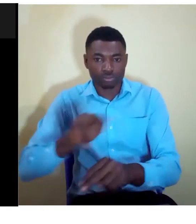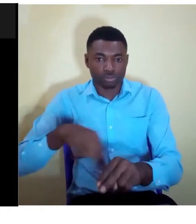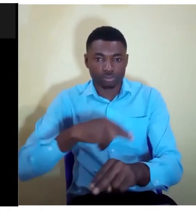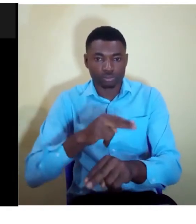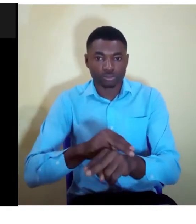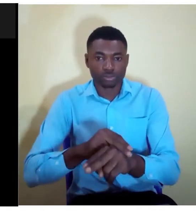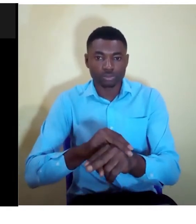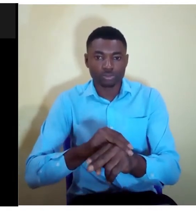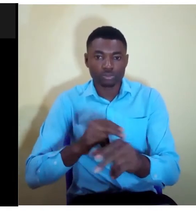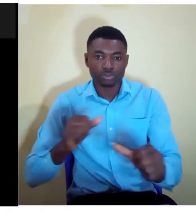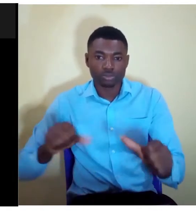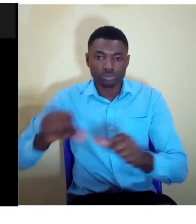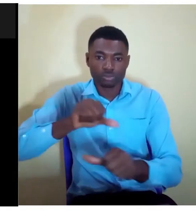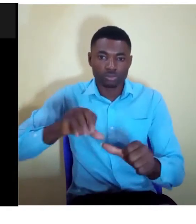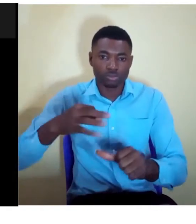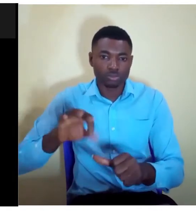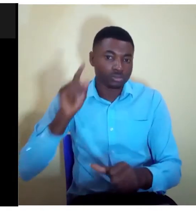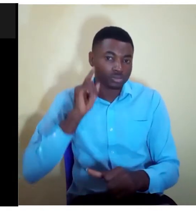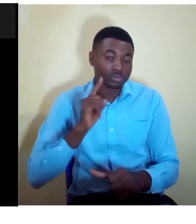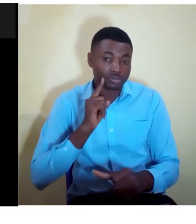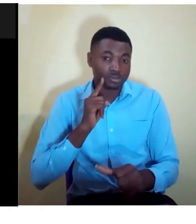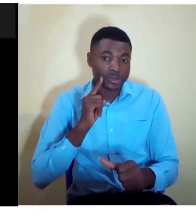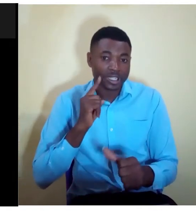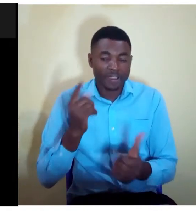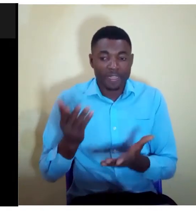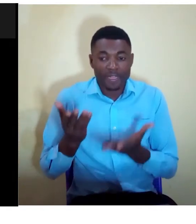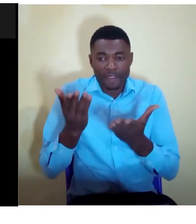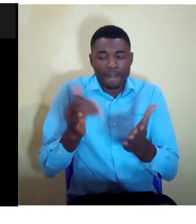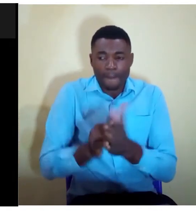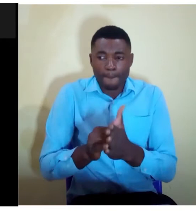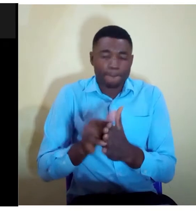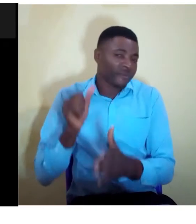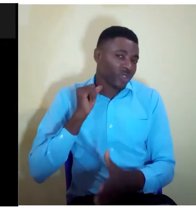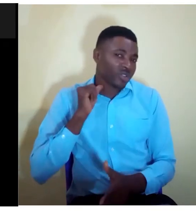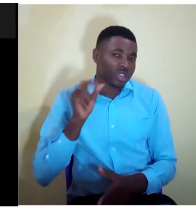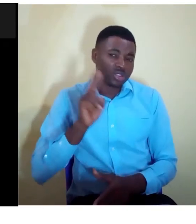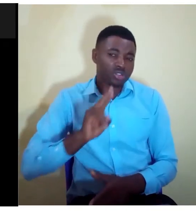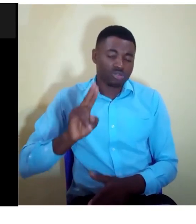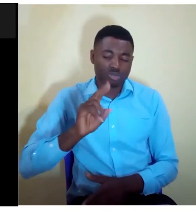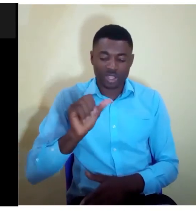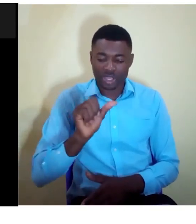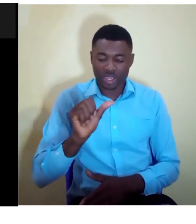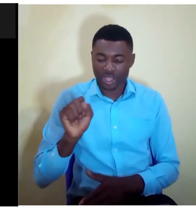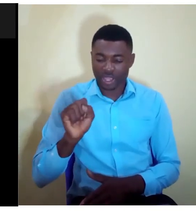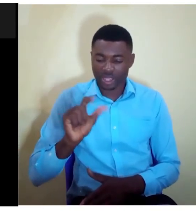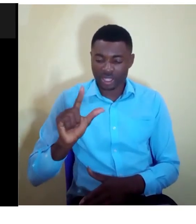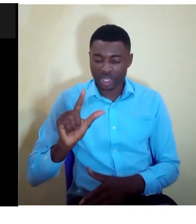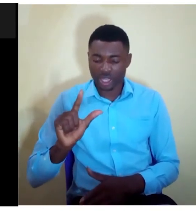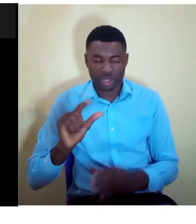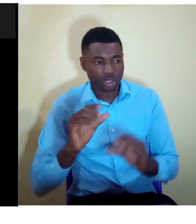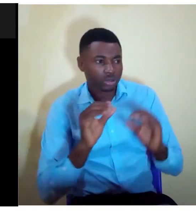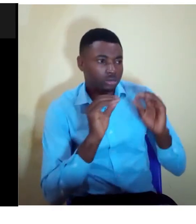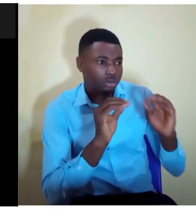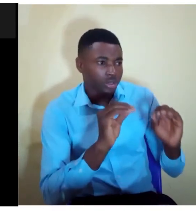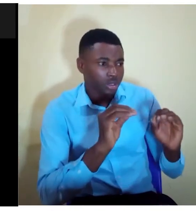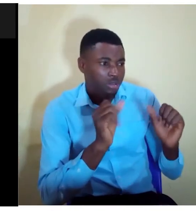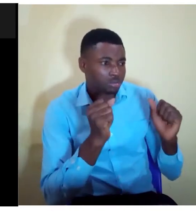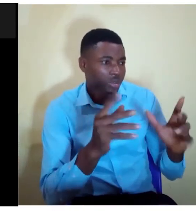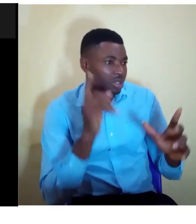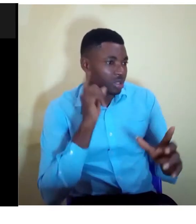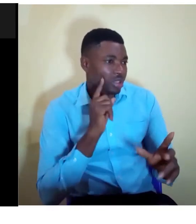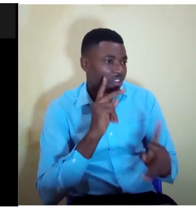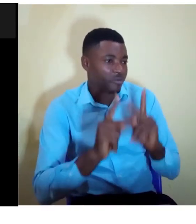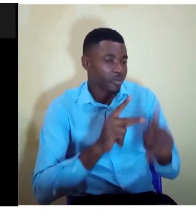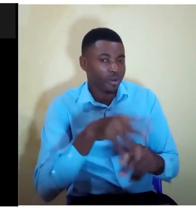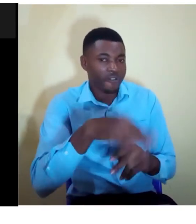of the Deaf further suggested that Foster used American Sign Language ASL to teach the many deaf people